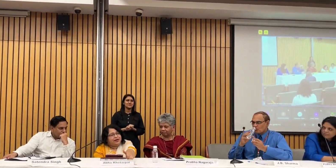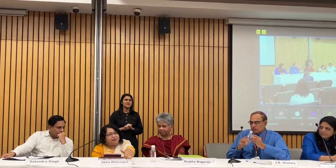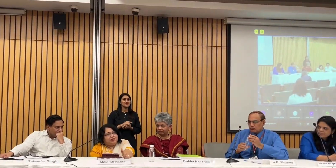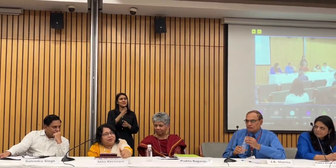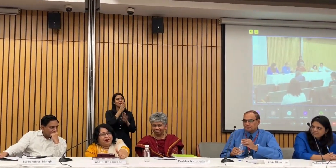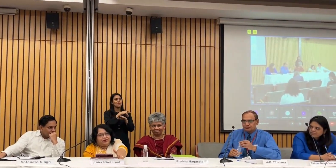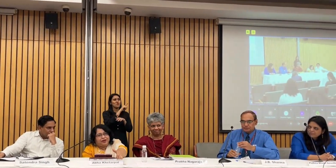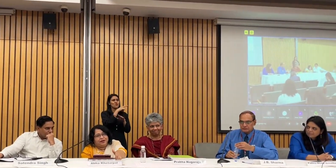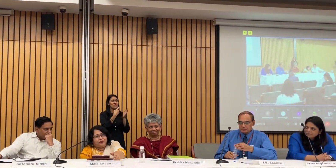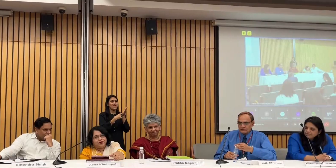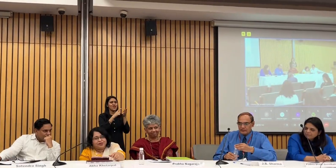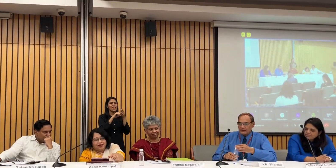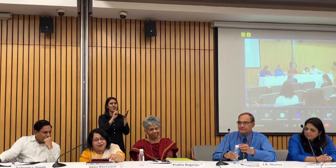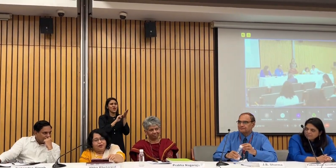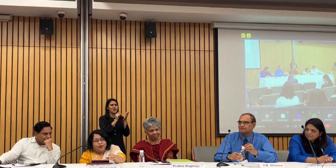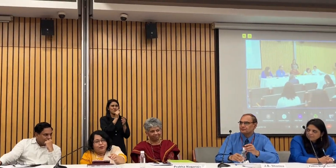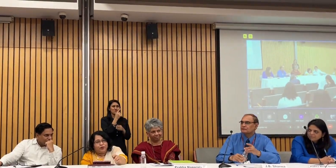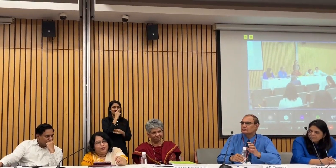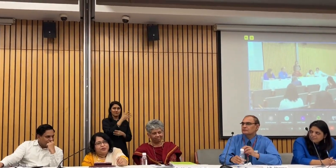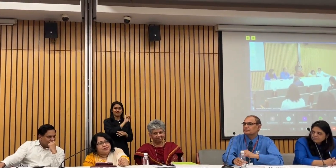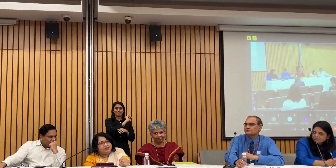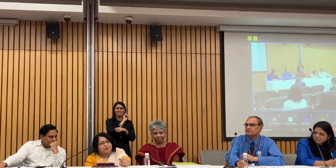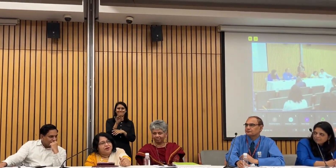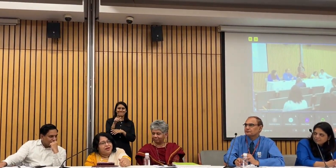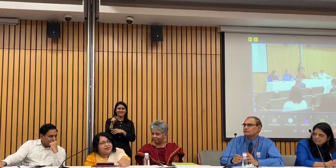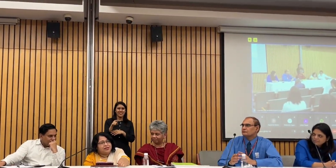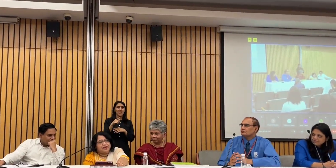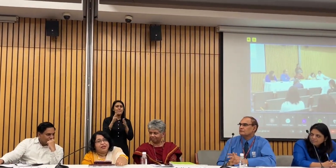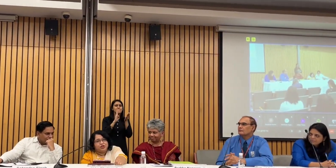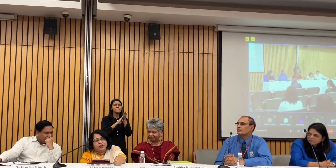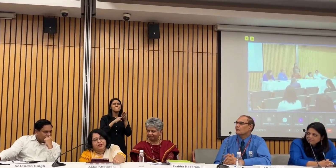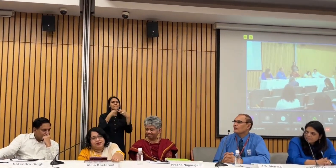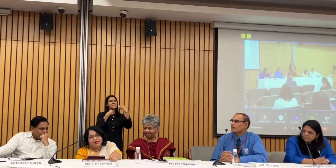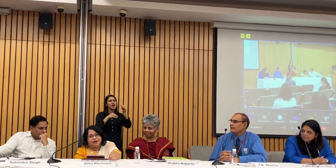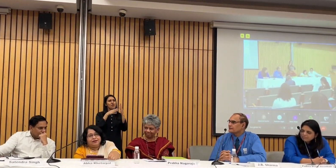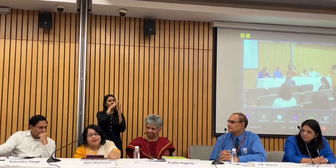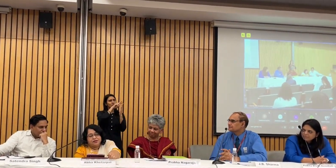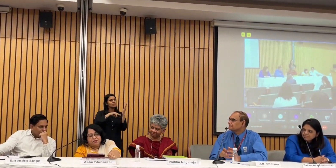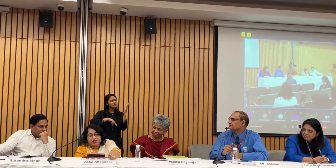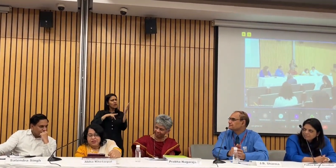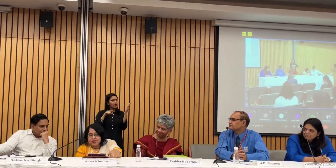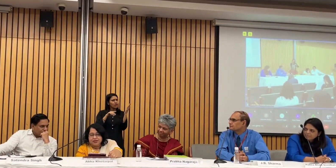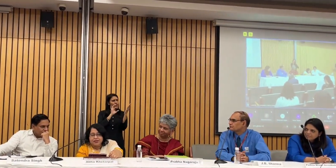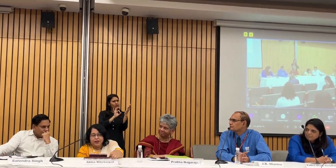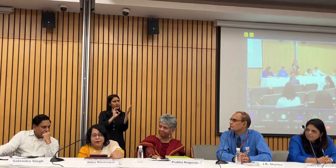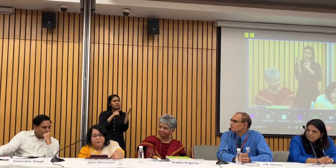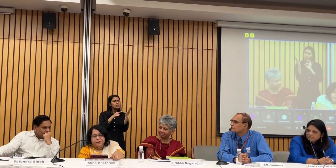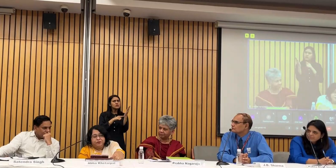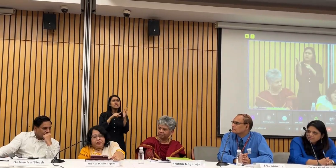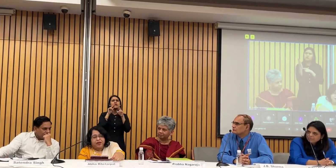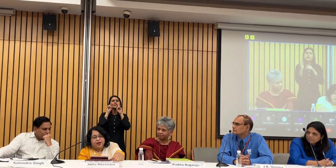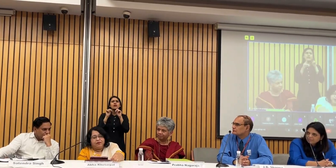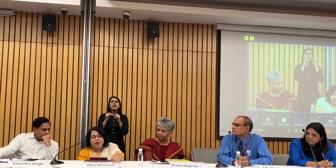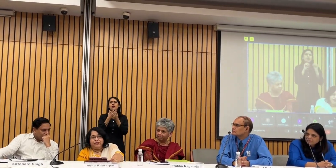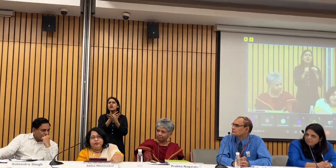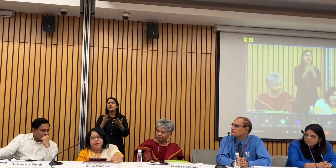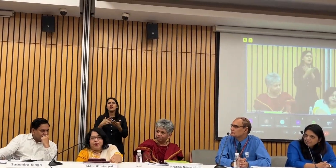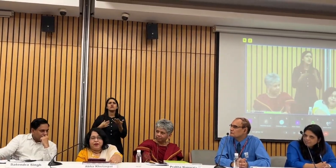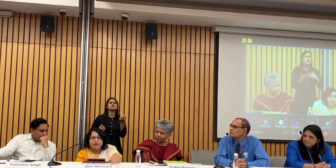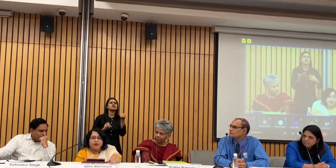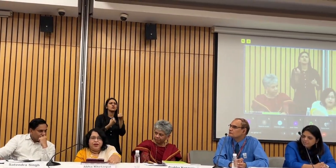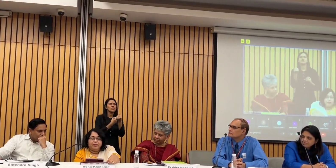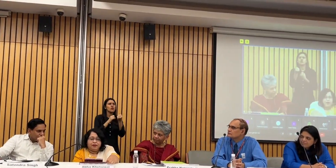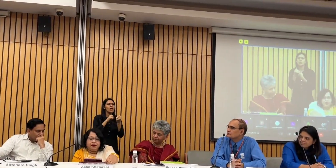Renuji sent me the manual, and it was like good to see somebody has like initiated this much needed thing. And I went